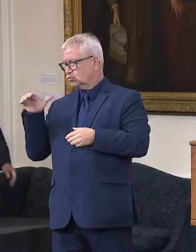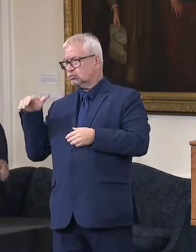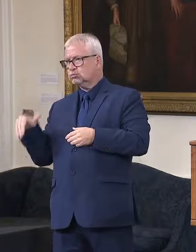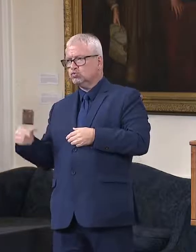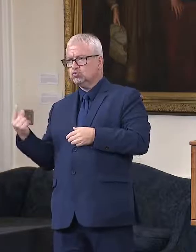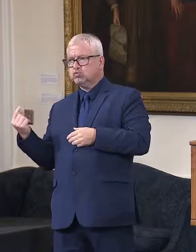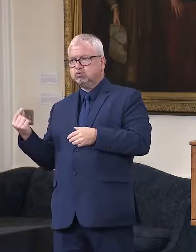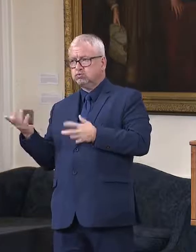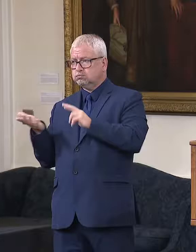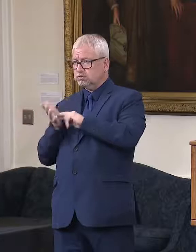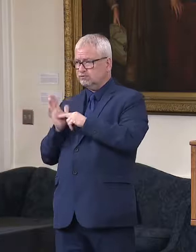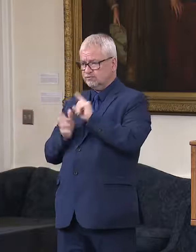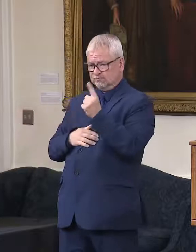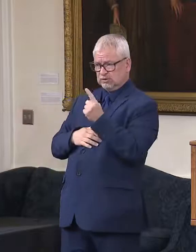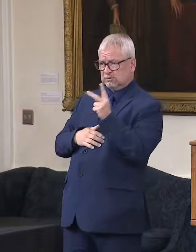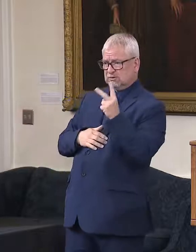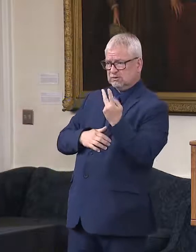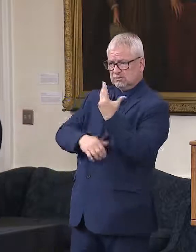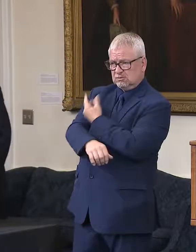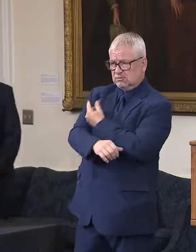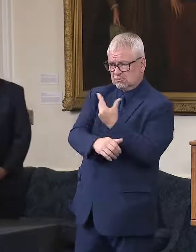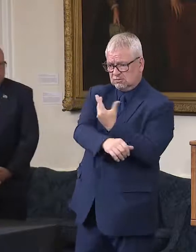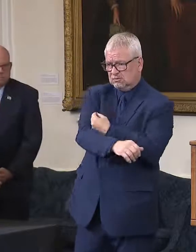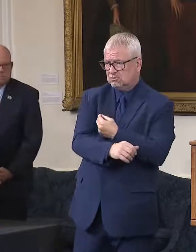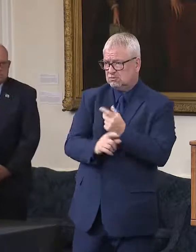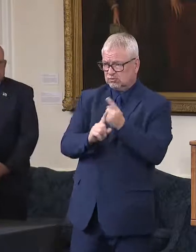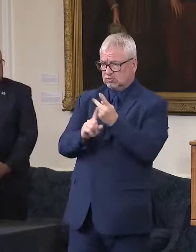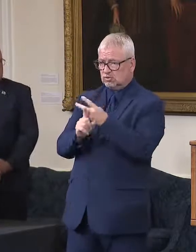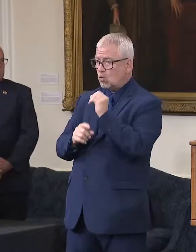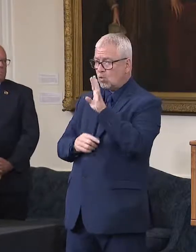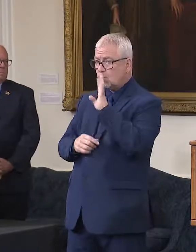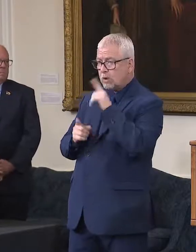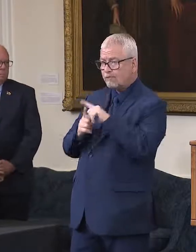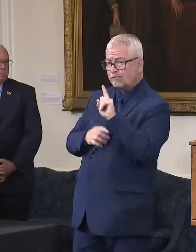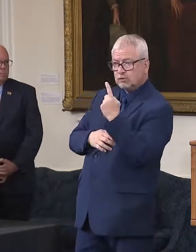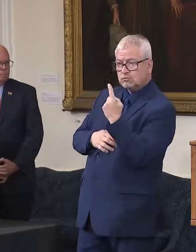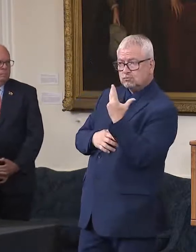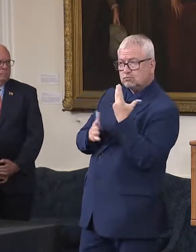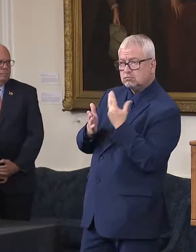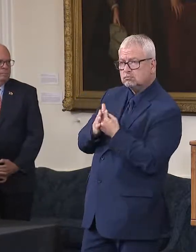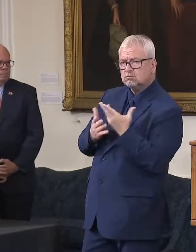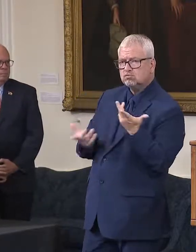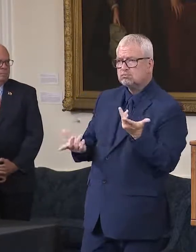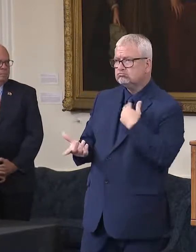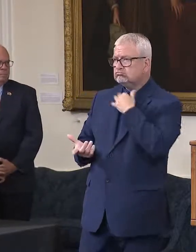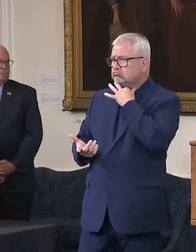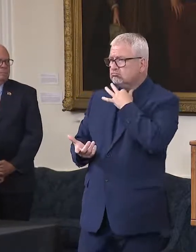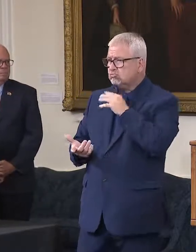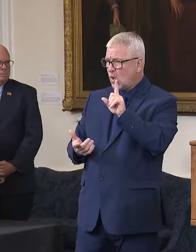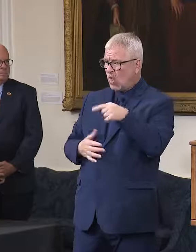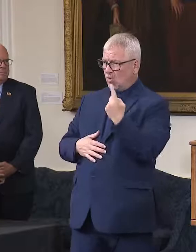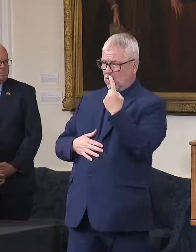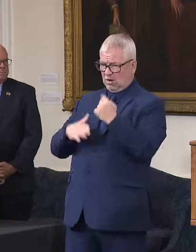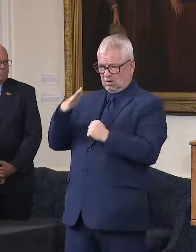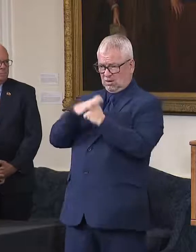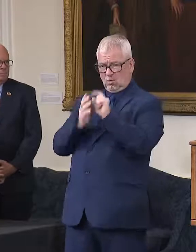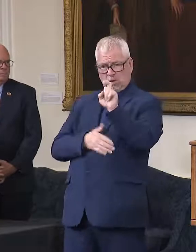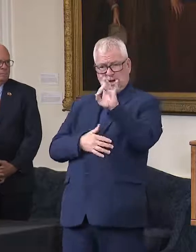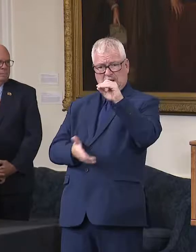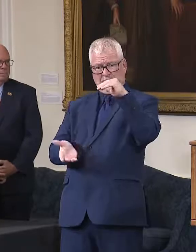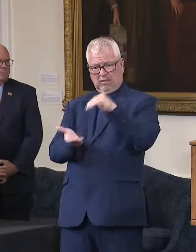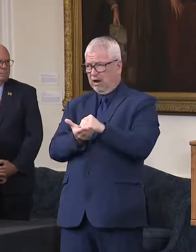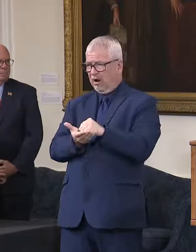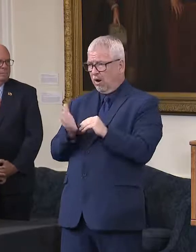as we saw with the initial rollout of the vaccine, or is that just first doses? Is that all you were allowed to order? I understand there's 15